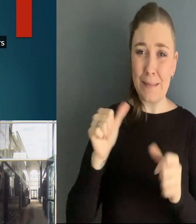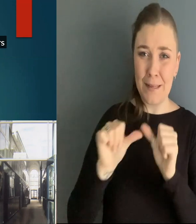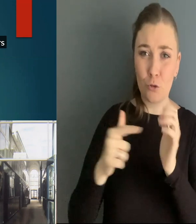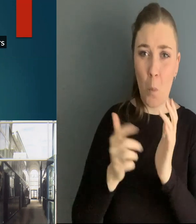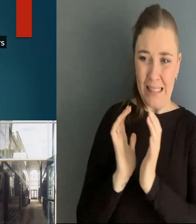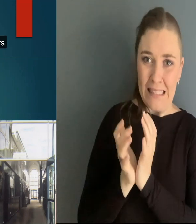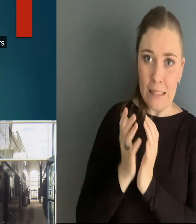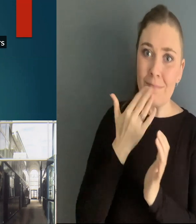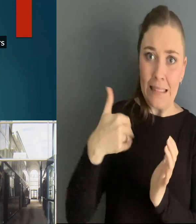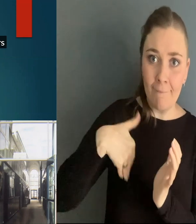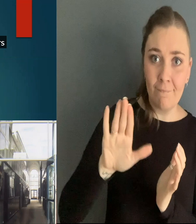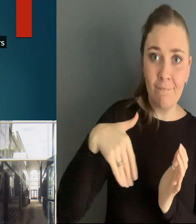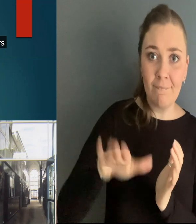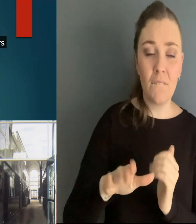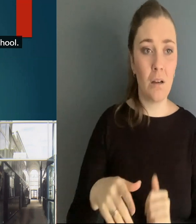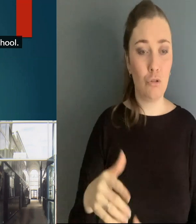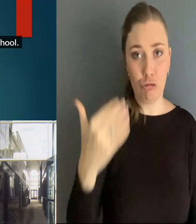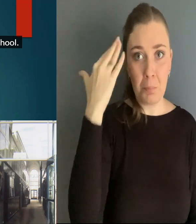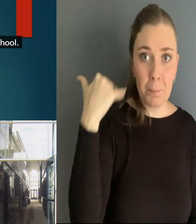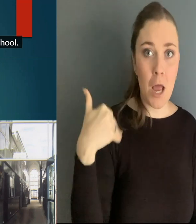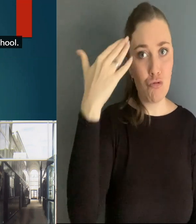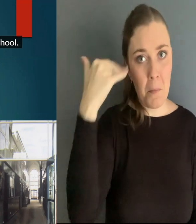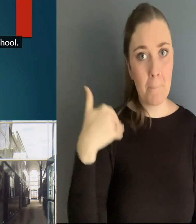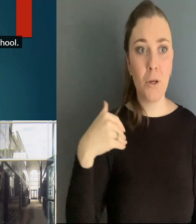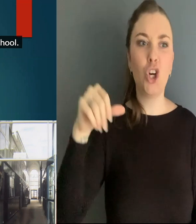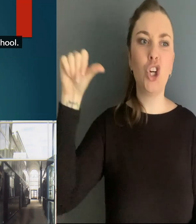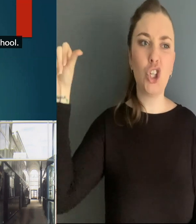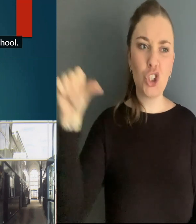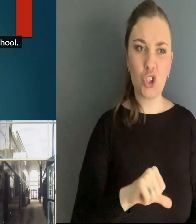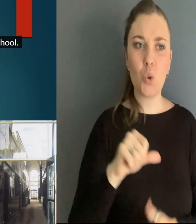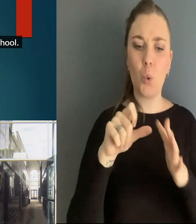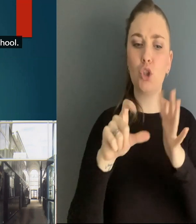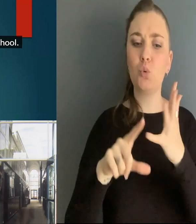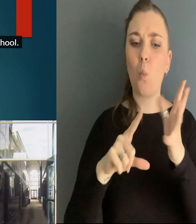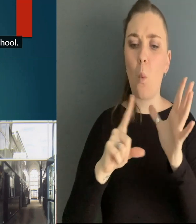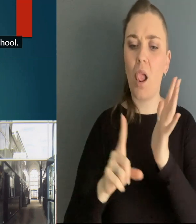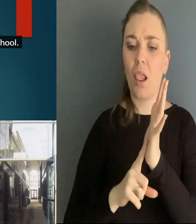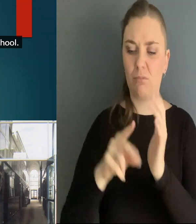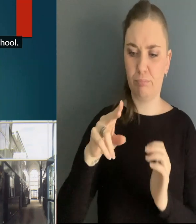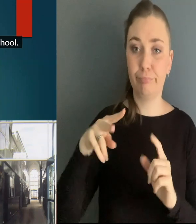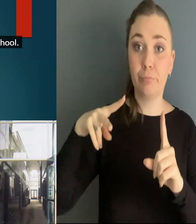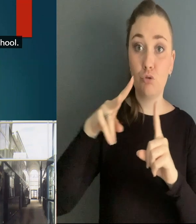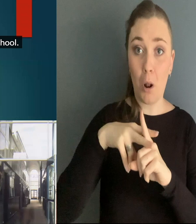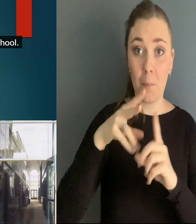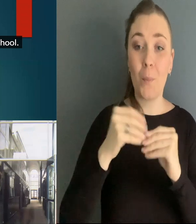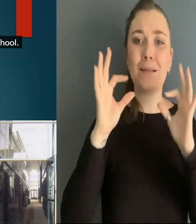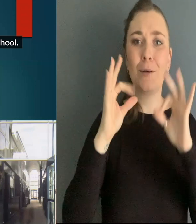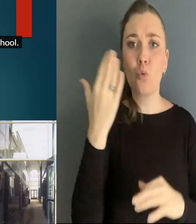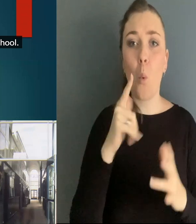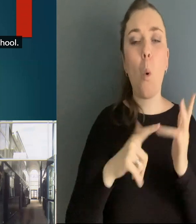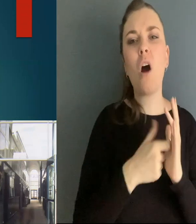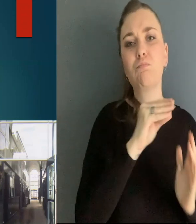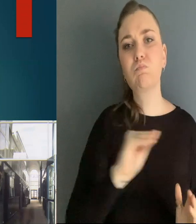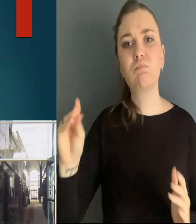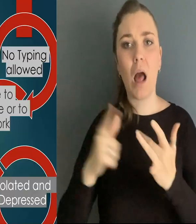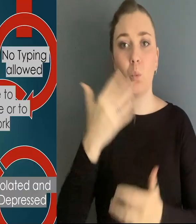persuade me to leave with constant reminders that i should seek dual enrollment with a special school or simply transfer to another